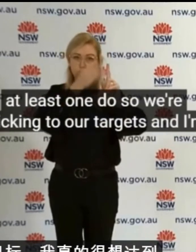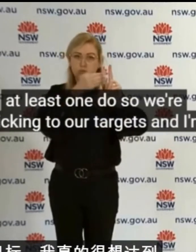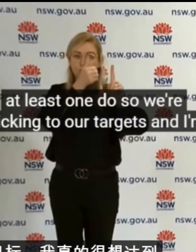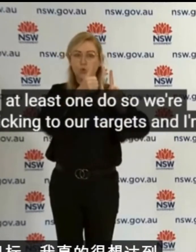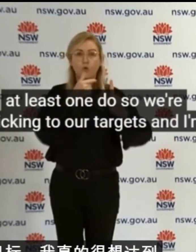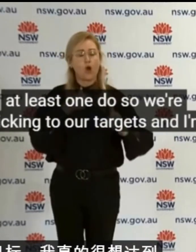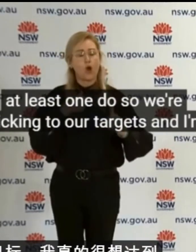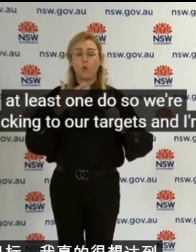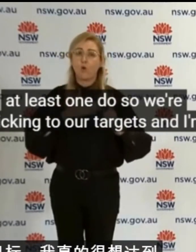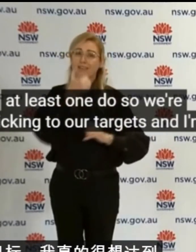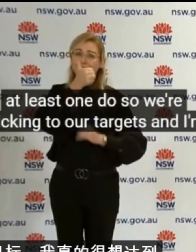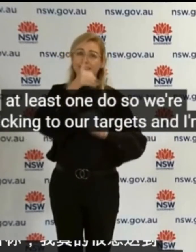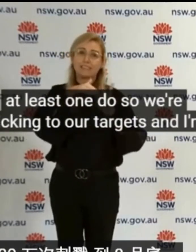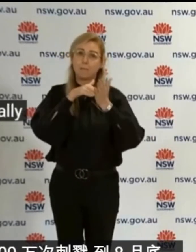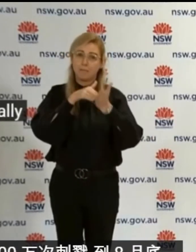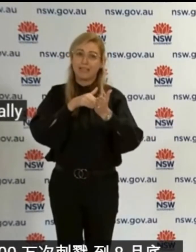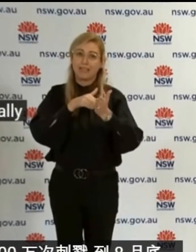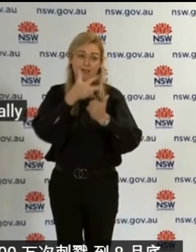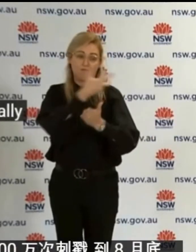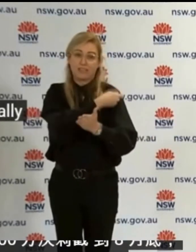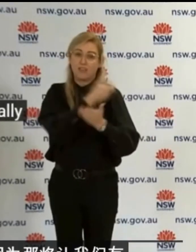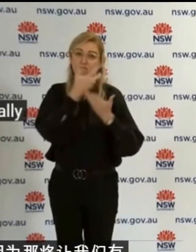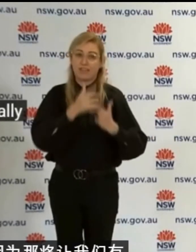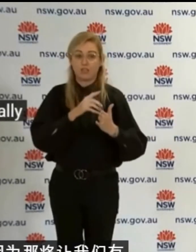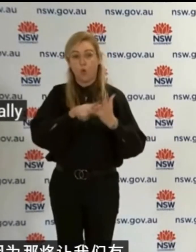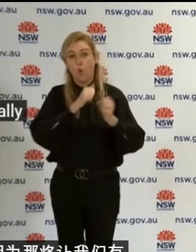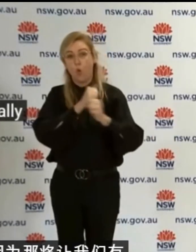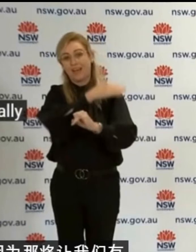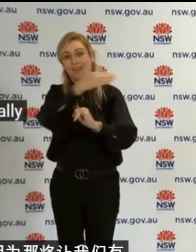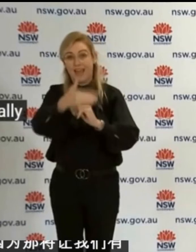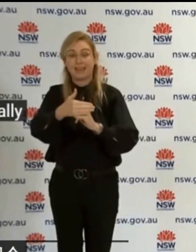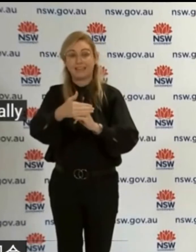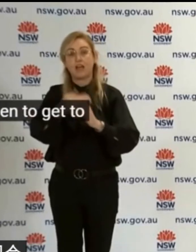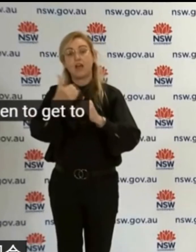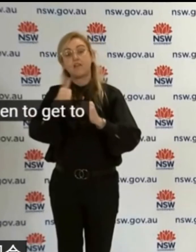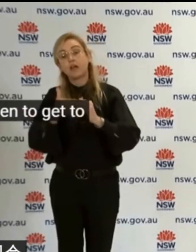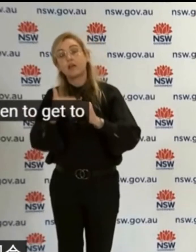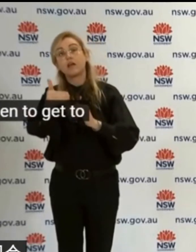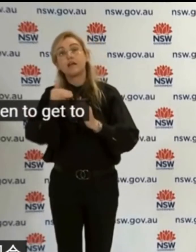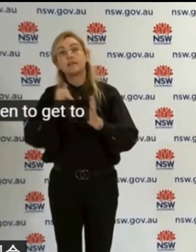million jabs by the end of August, because that will provide us opportunities to consider what life looks like in